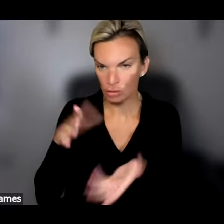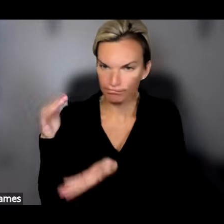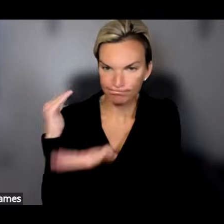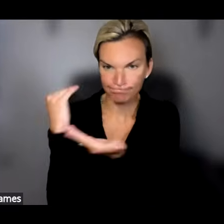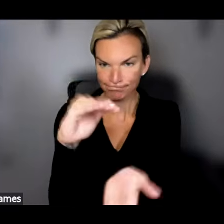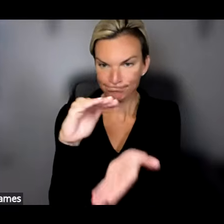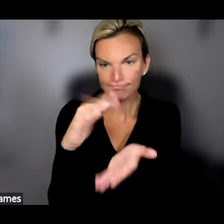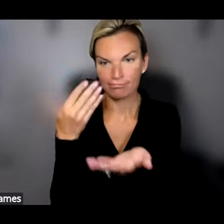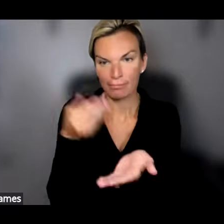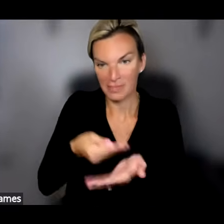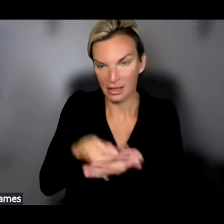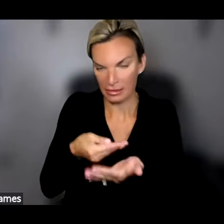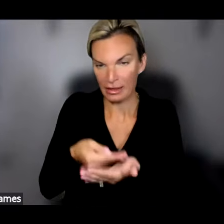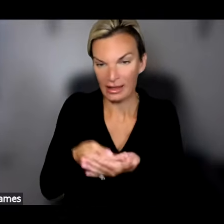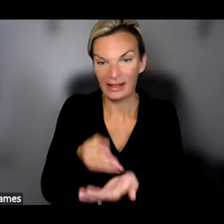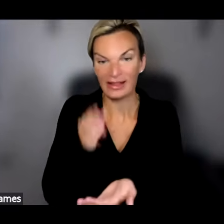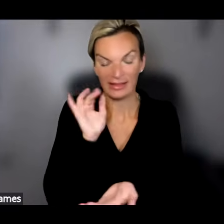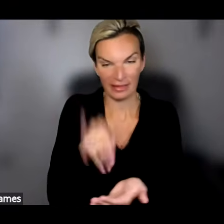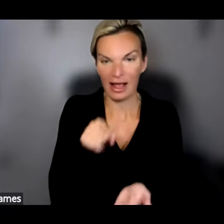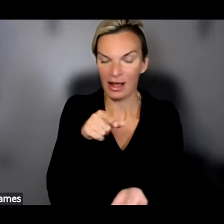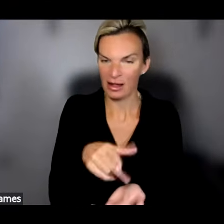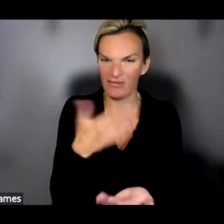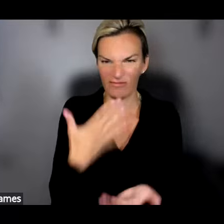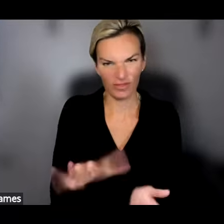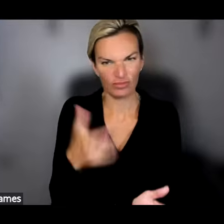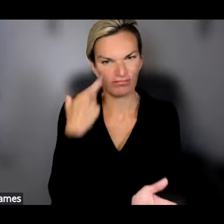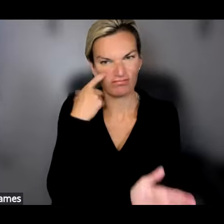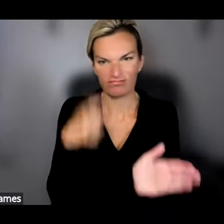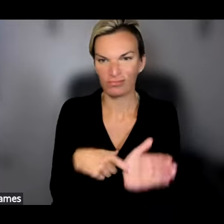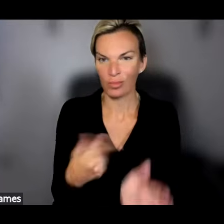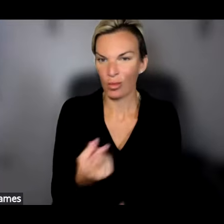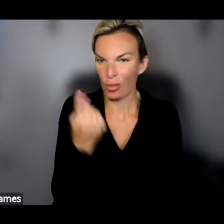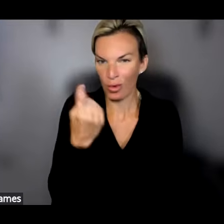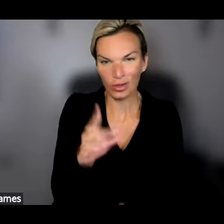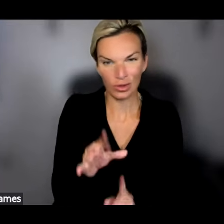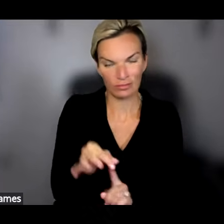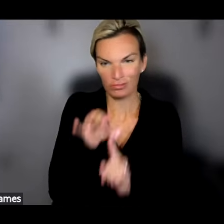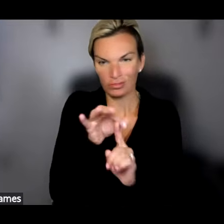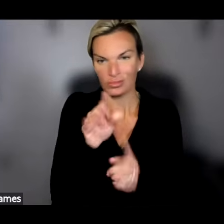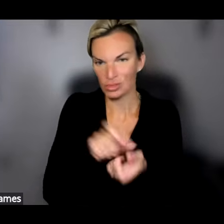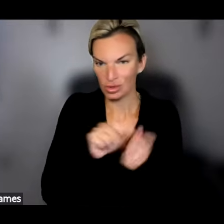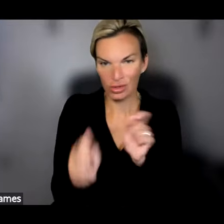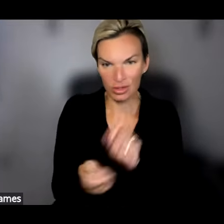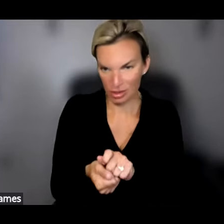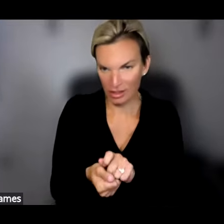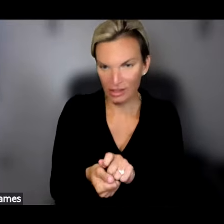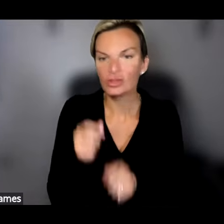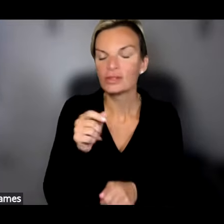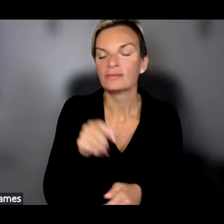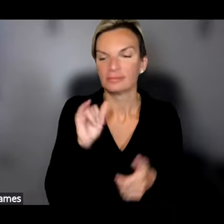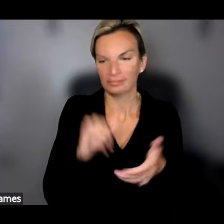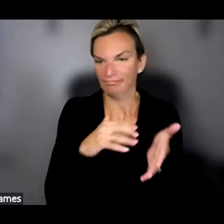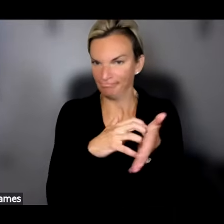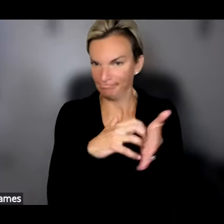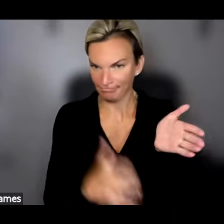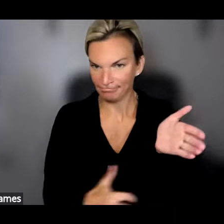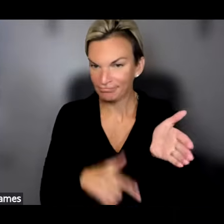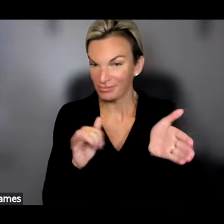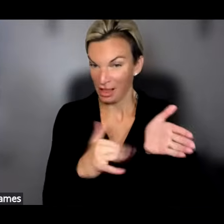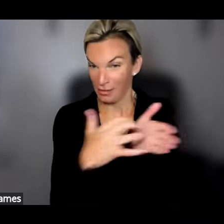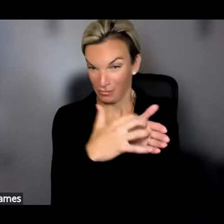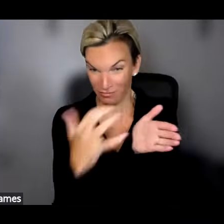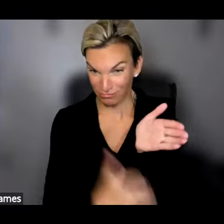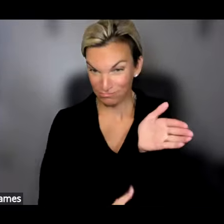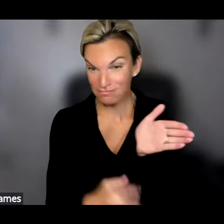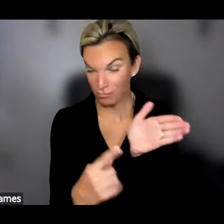communications. This caption specifically identifies a single change that the proposal would make and omits the remainder of the proposal. The proposal would make